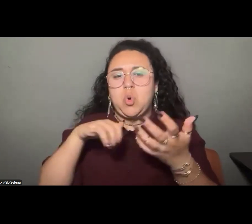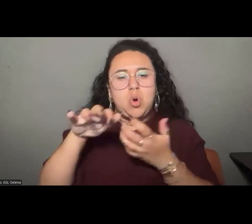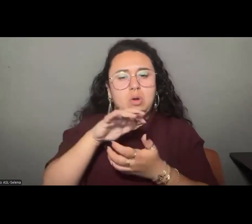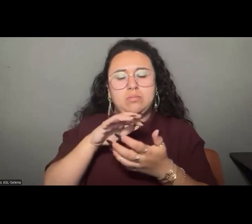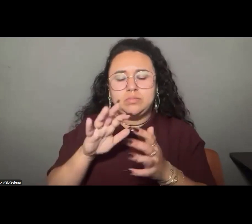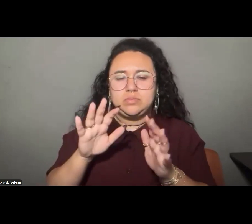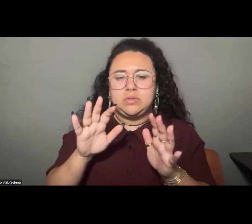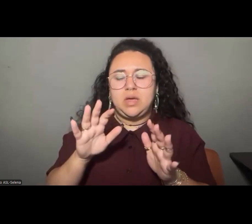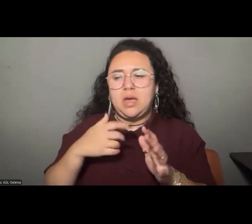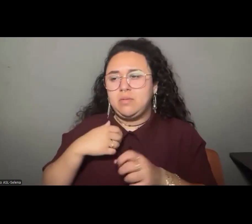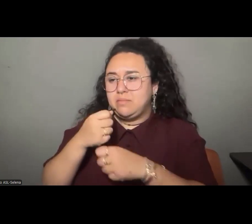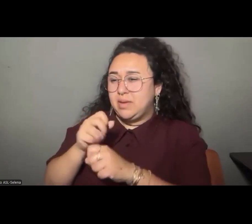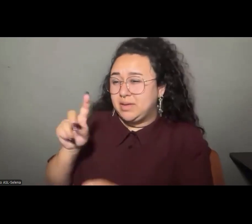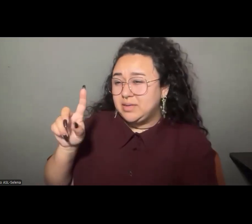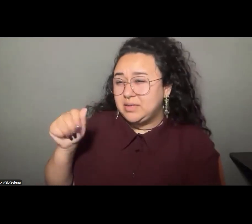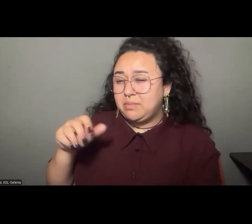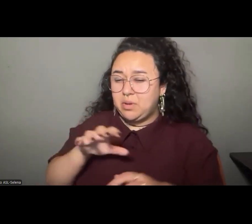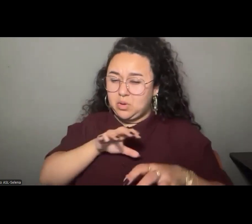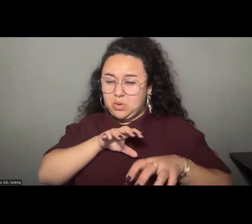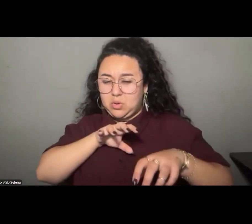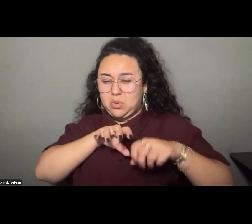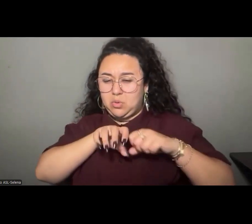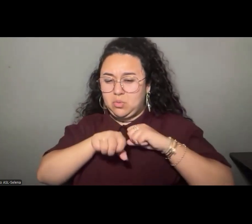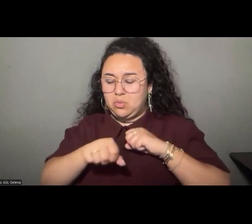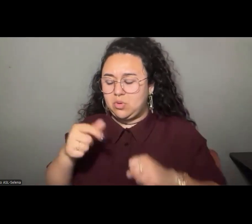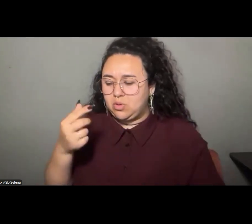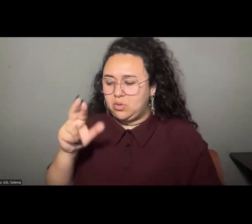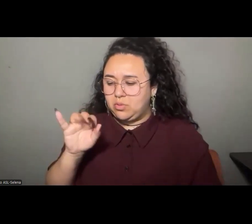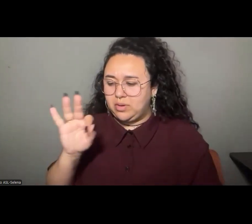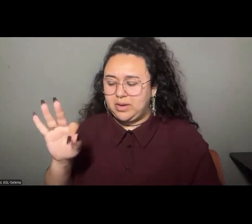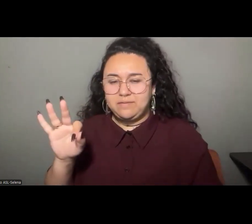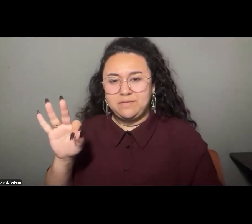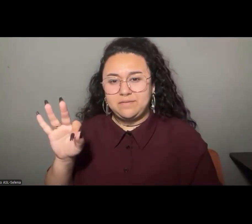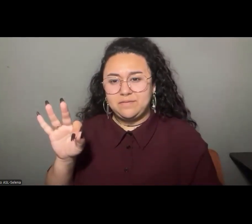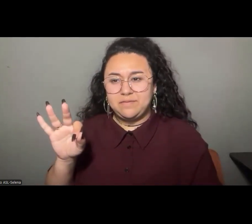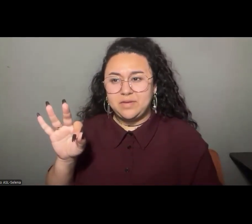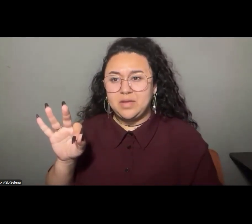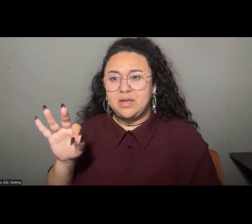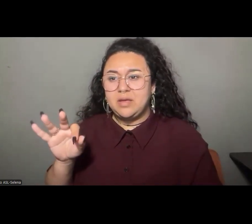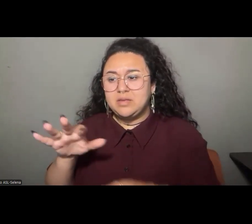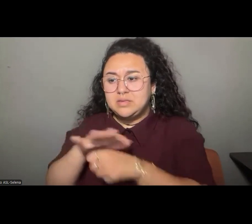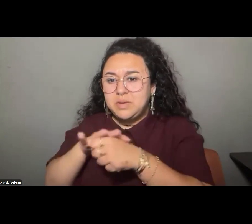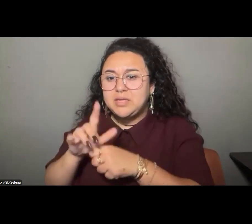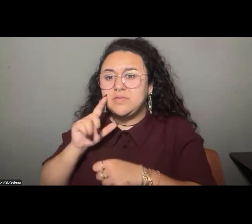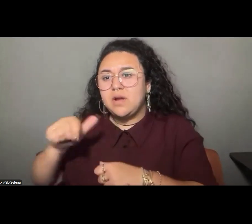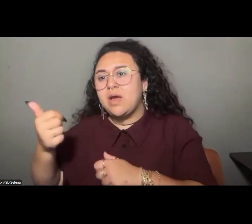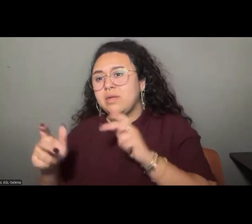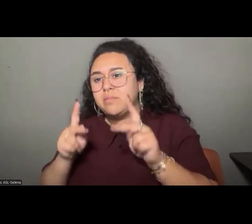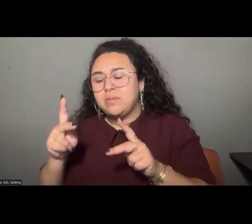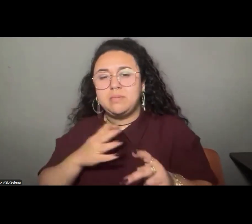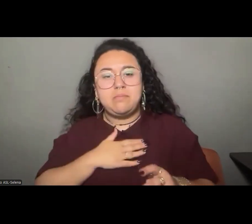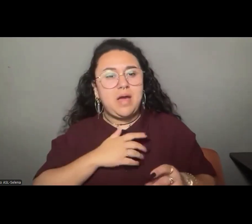disabled grief portal for other people, but my friend just died. You know, my mixed